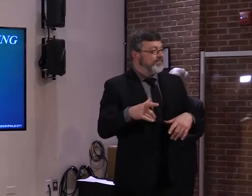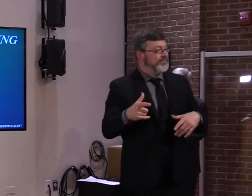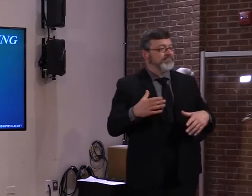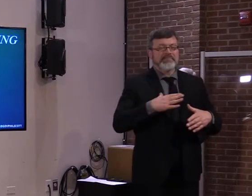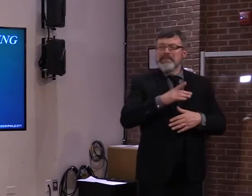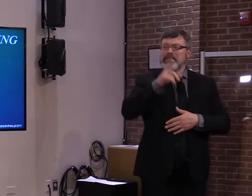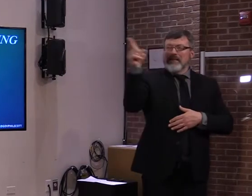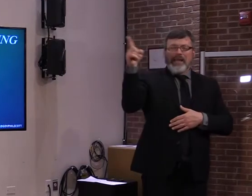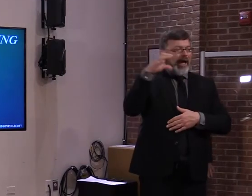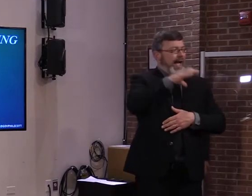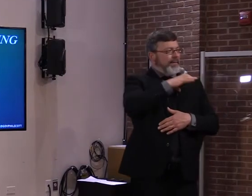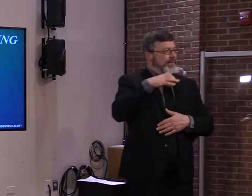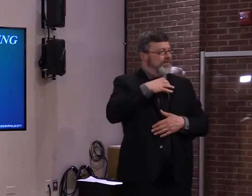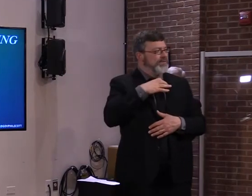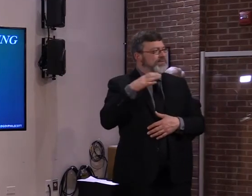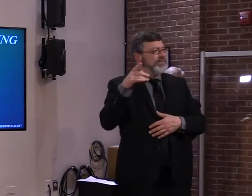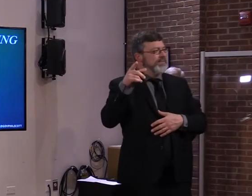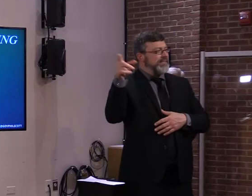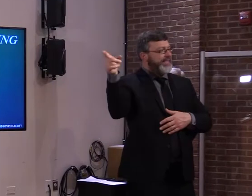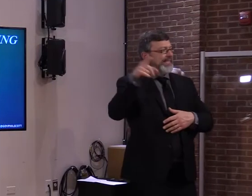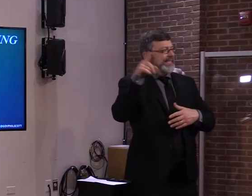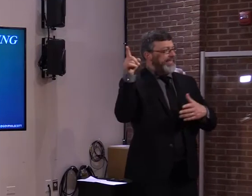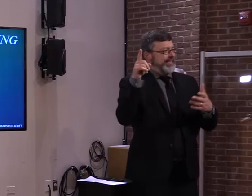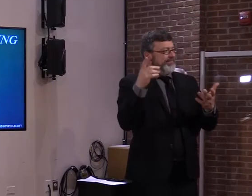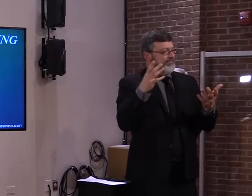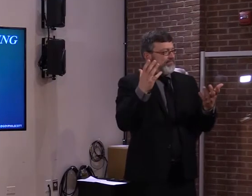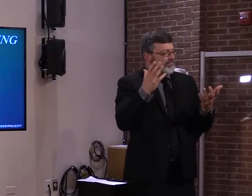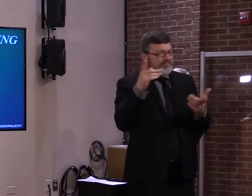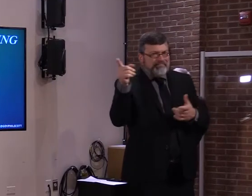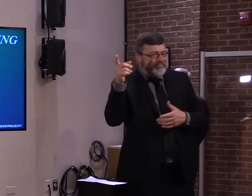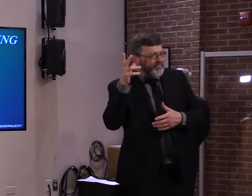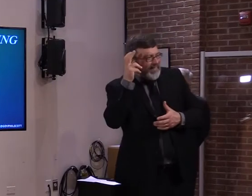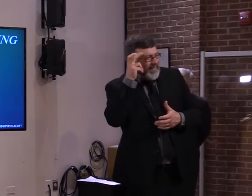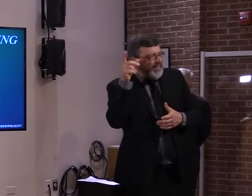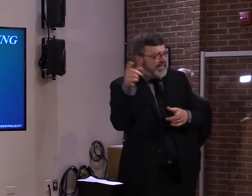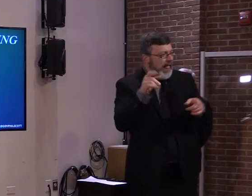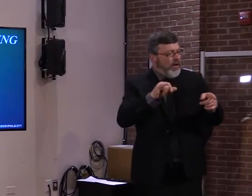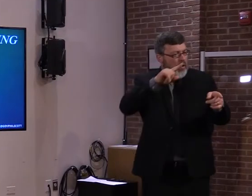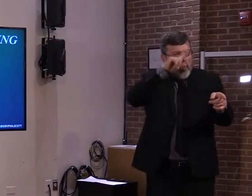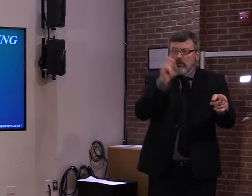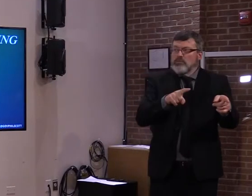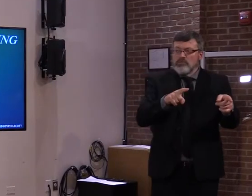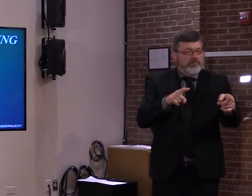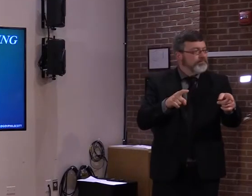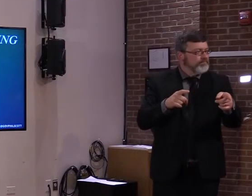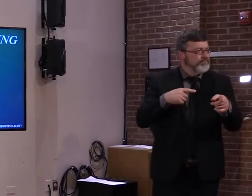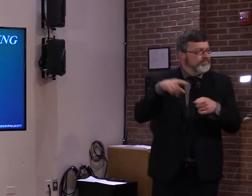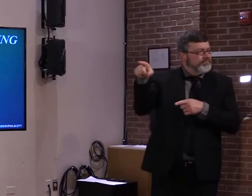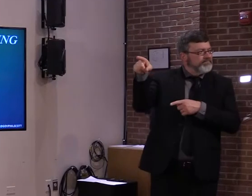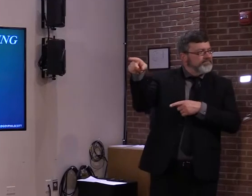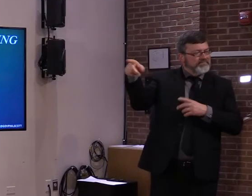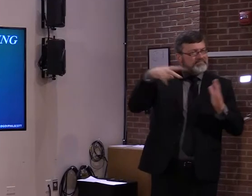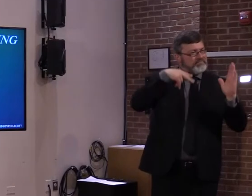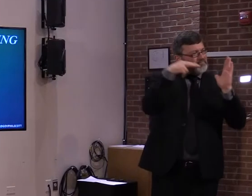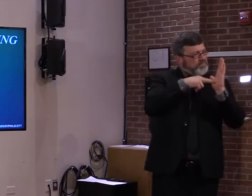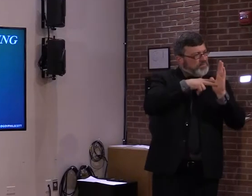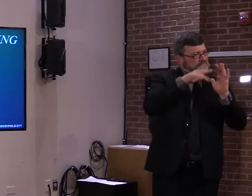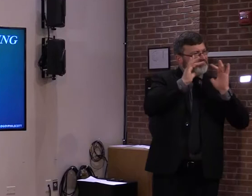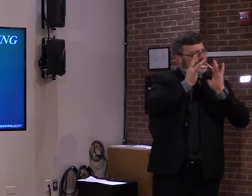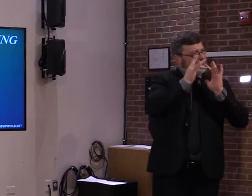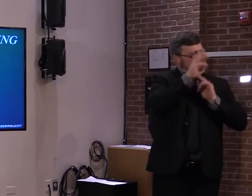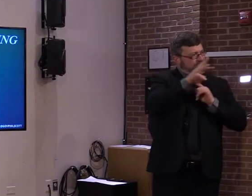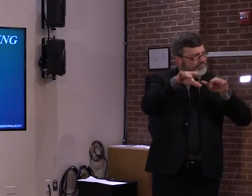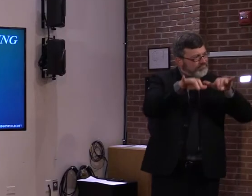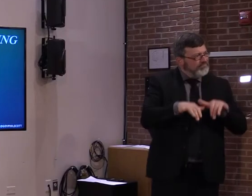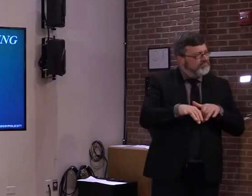with the stats that I heard reported yesterday, and I could not find on the website. Where on the website now can we find the